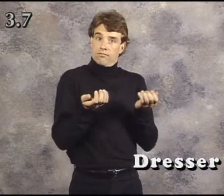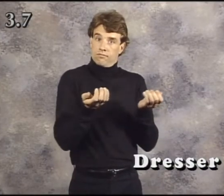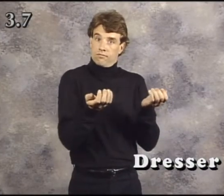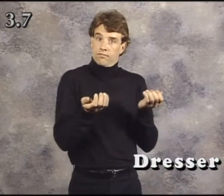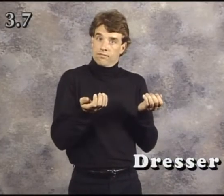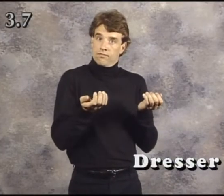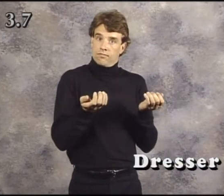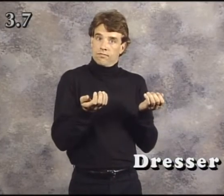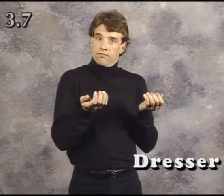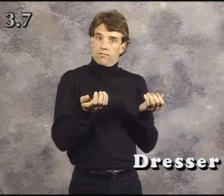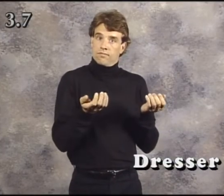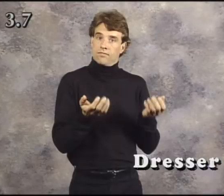Dresser.